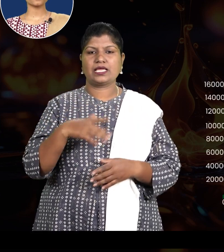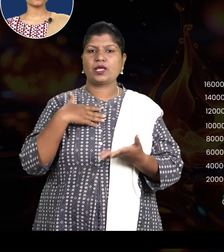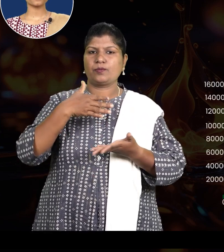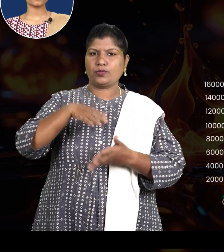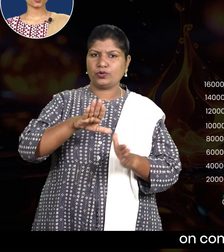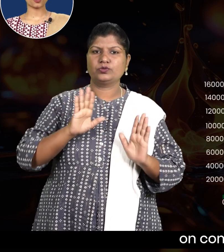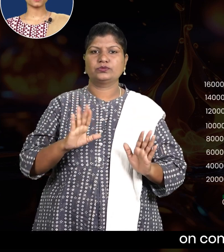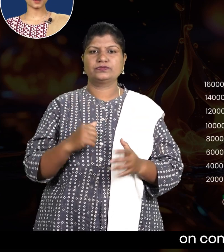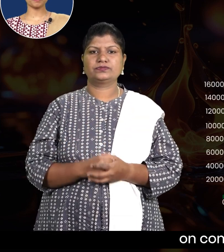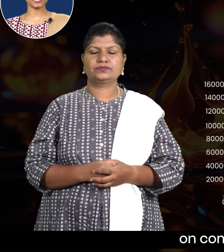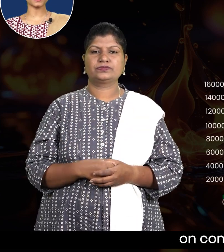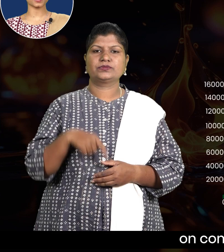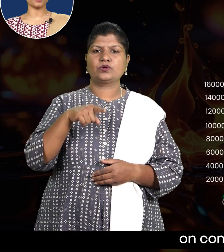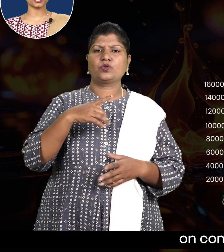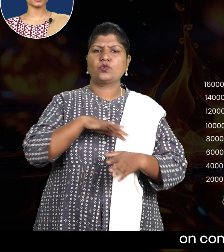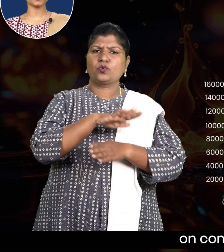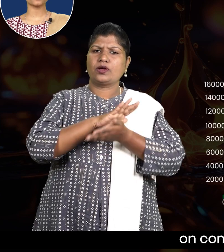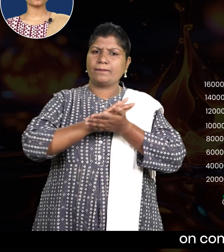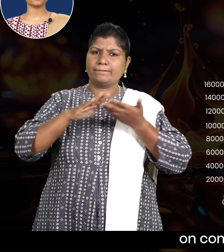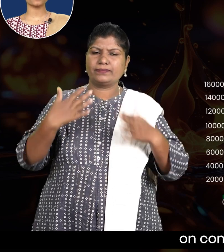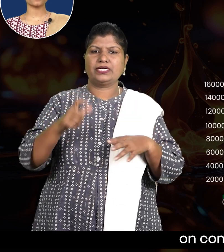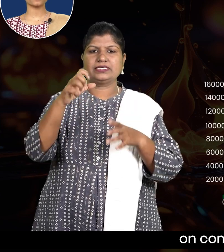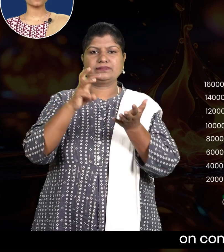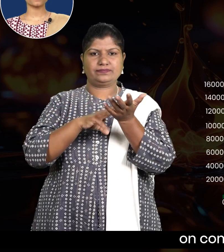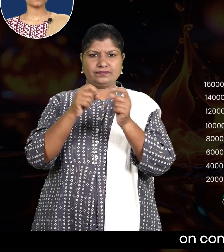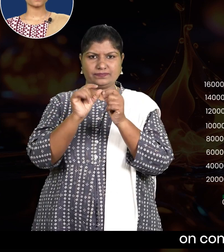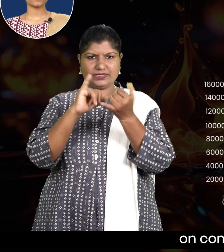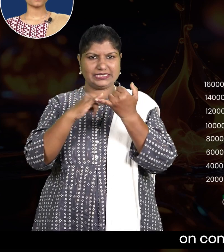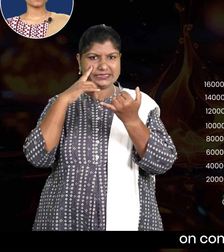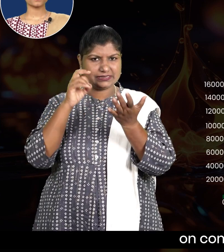produced on complete combustion